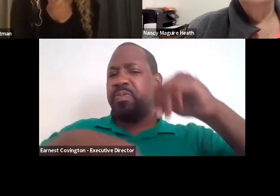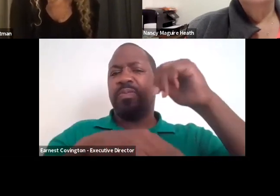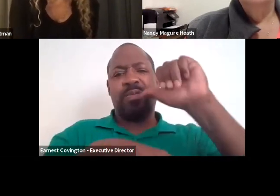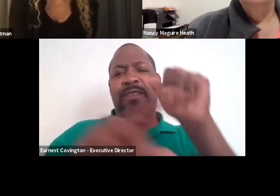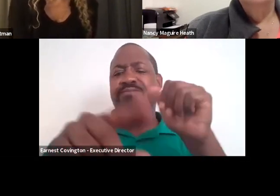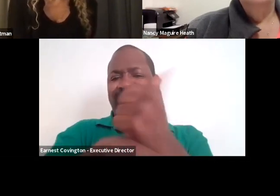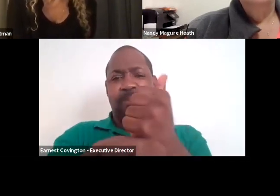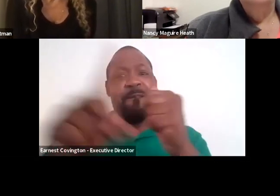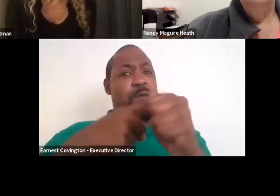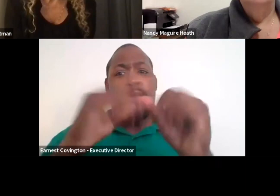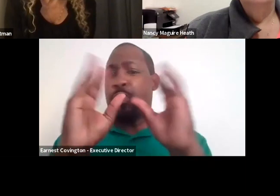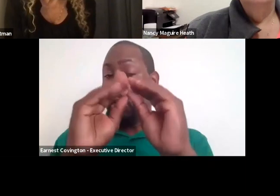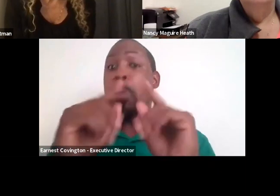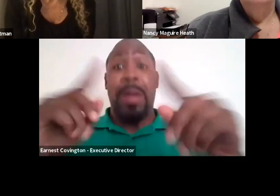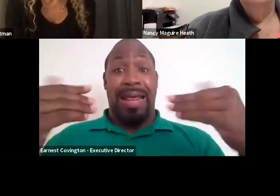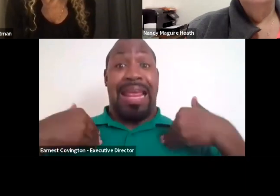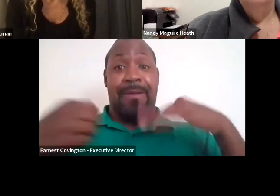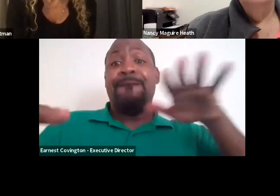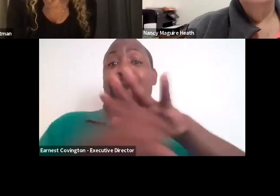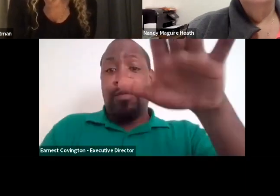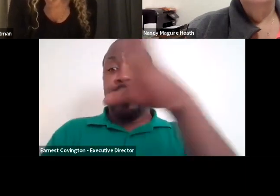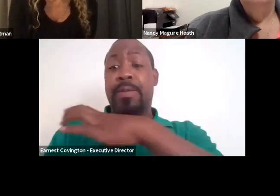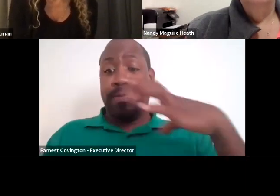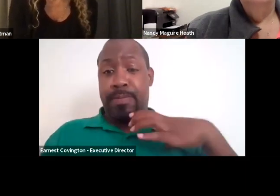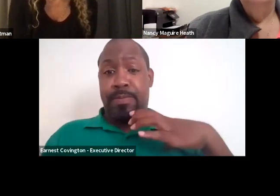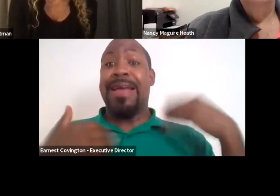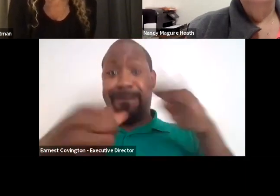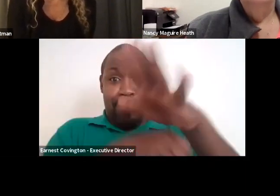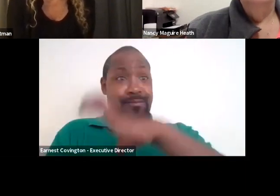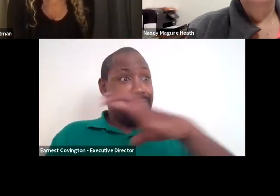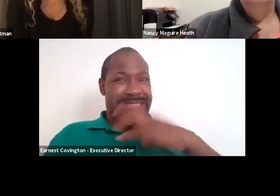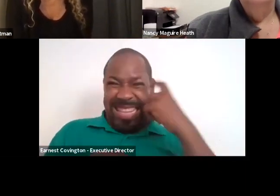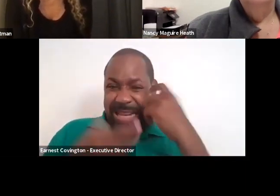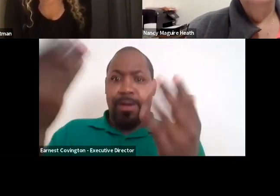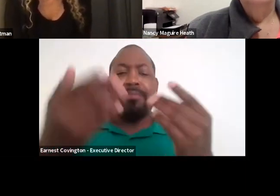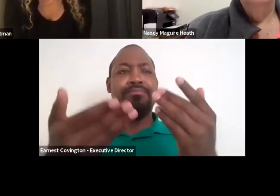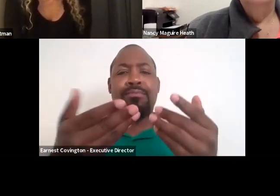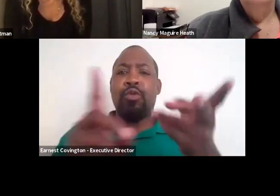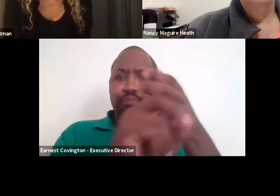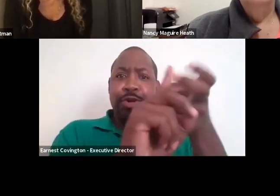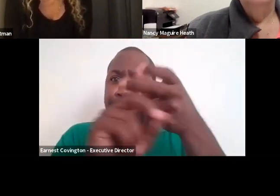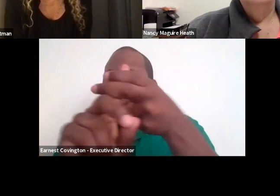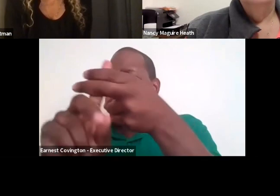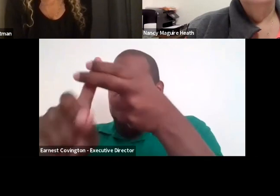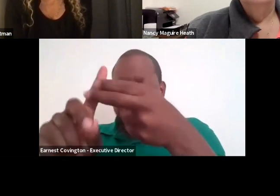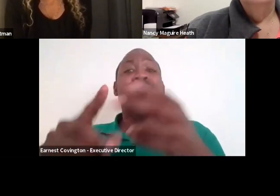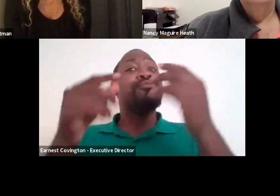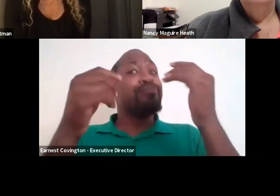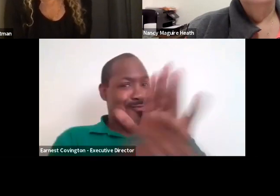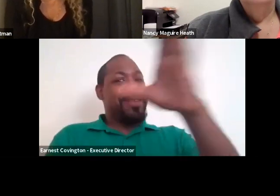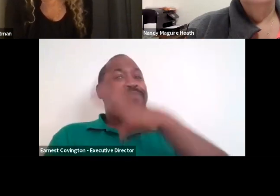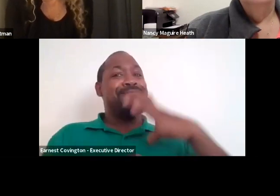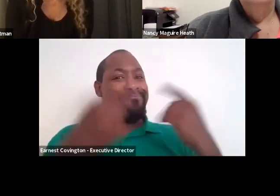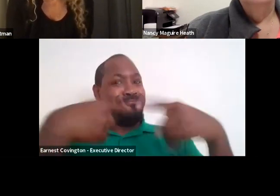communications, we have not had a meeting yet, but we have the full committee finally. We just got